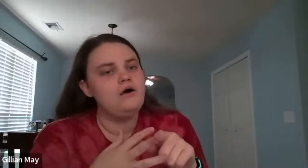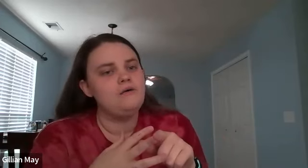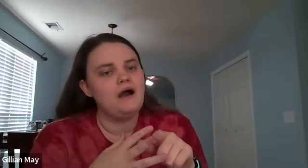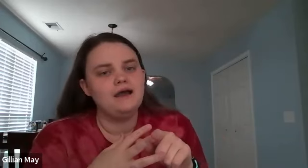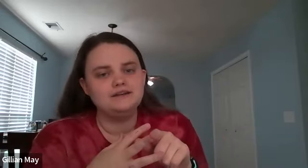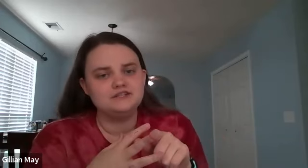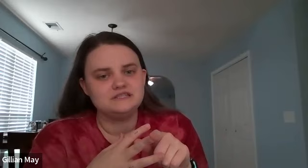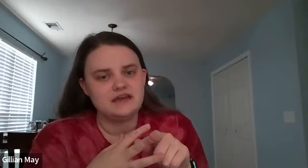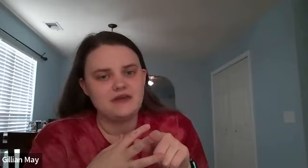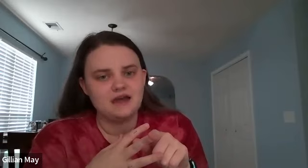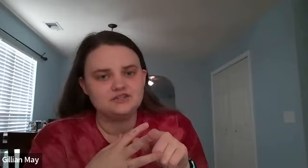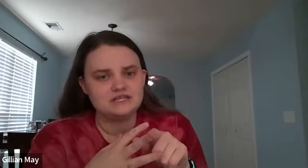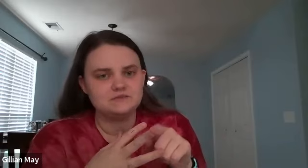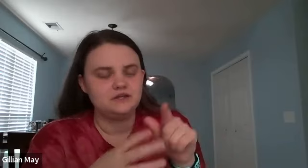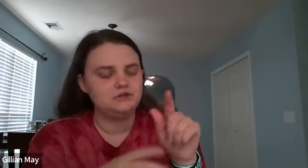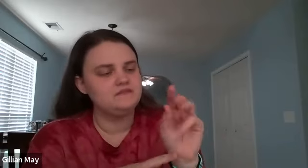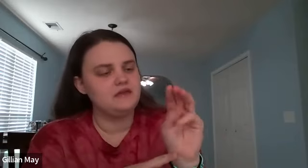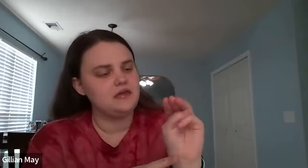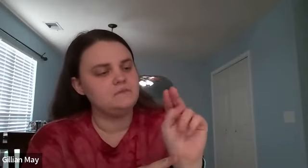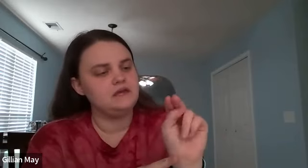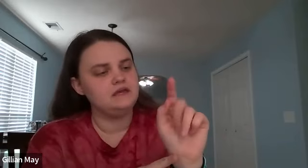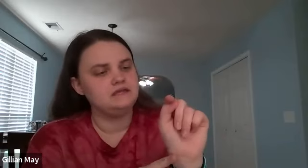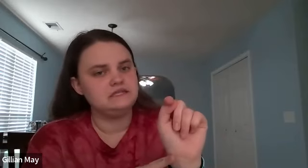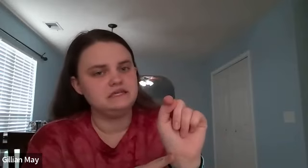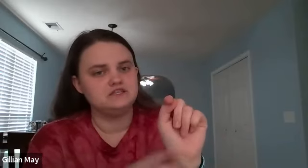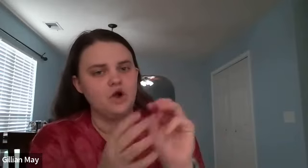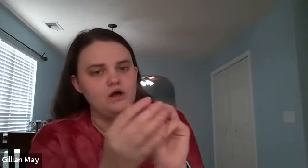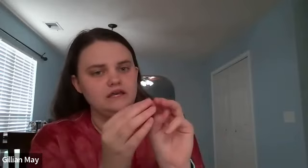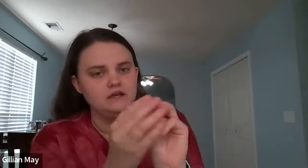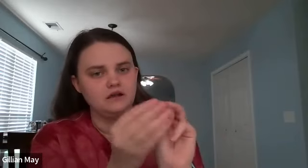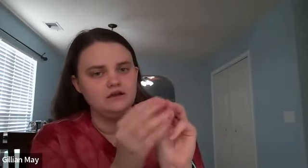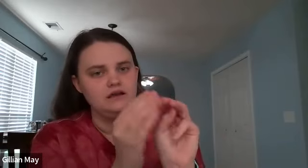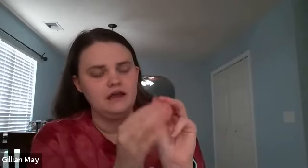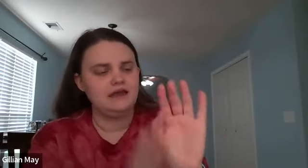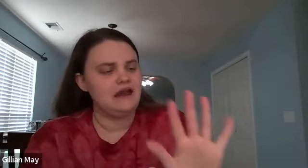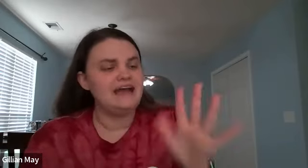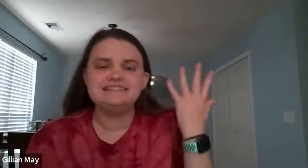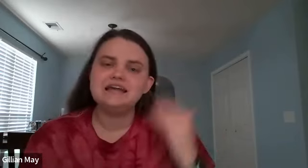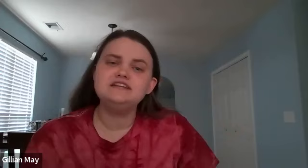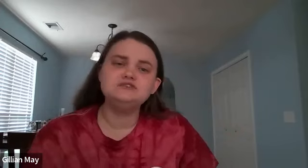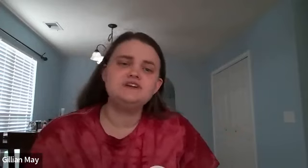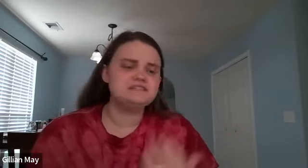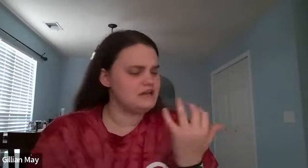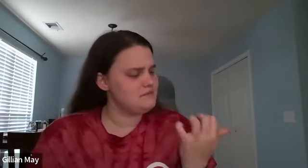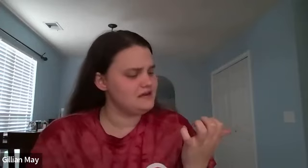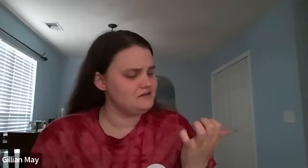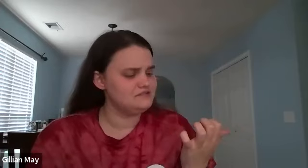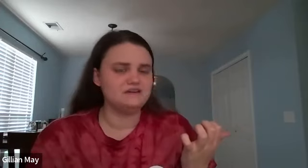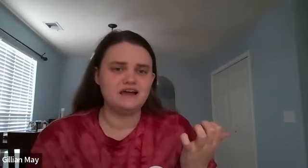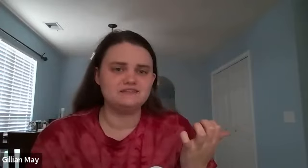Oh, I understand that. Trust me. You get the M, N, and T's. They're all here. And I told you guys I'd have my nails done last week.